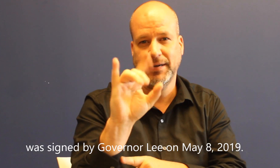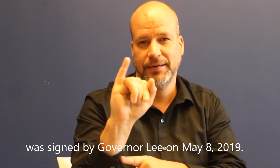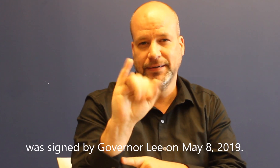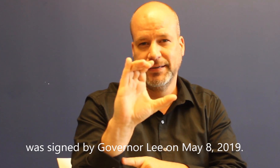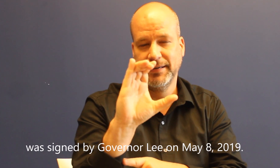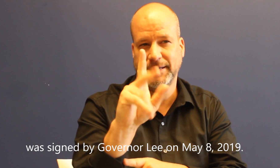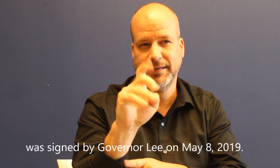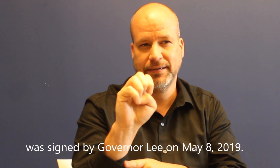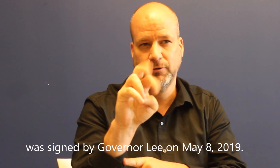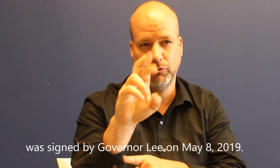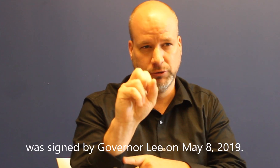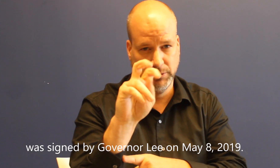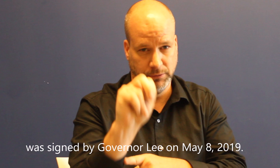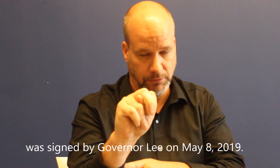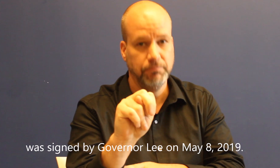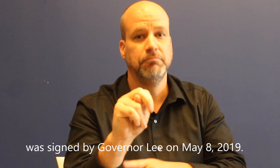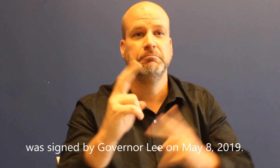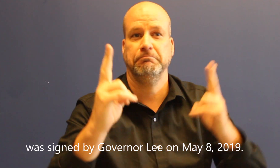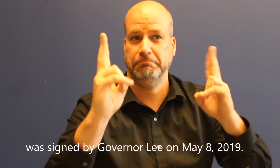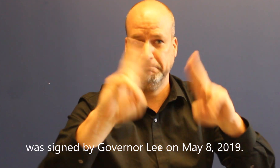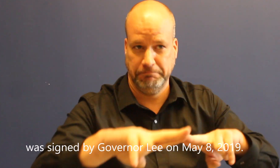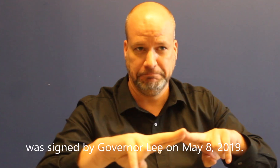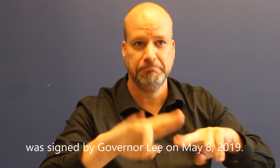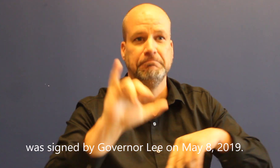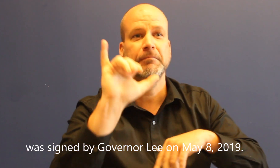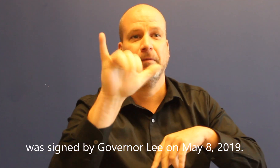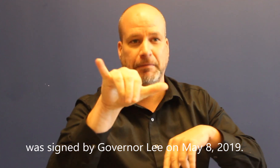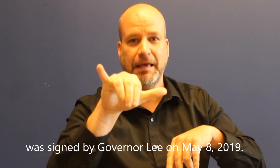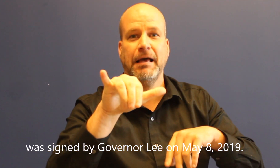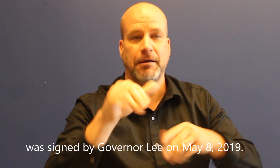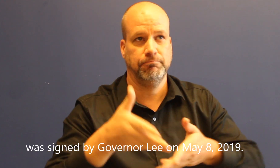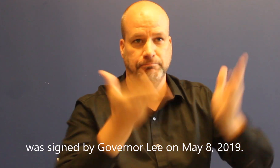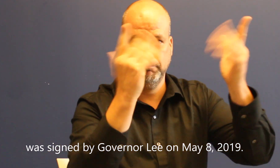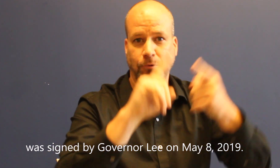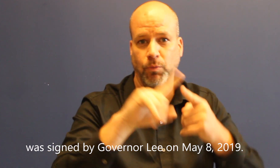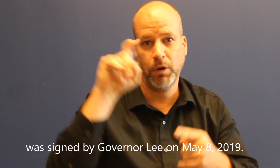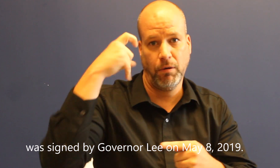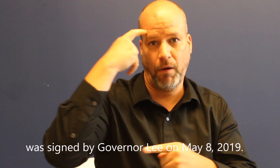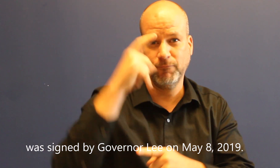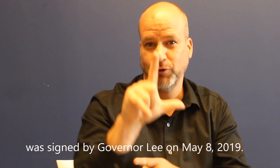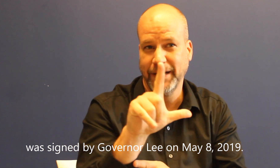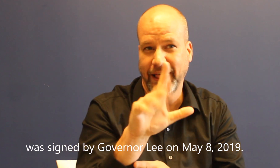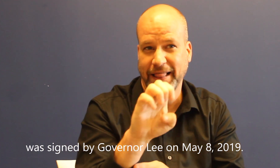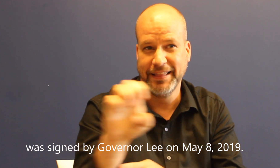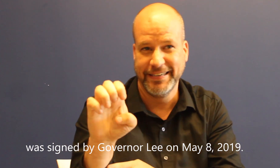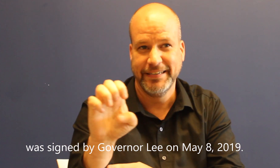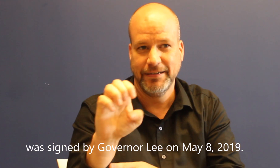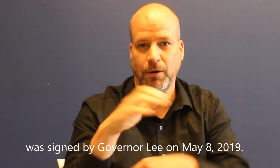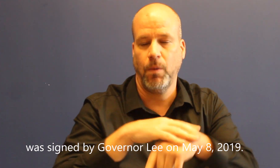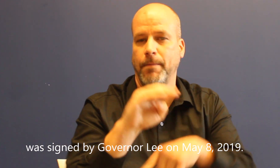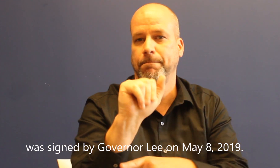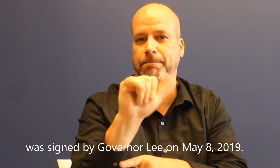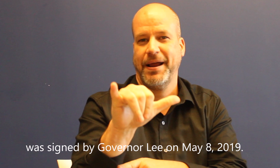Senator Steve Dickerson, was signed by Governor Lee